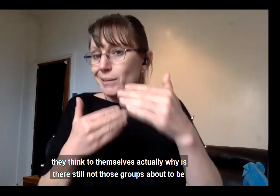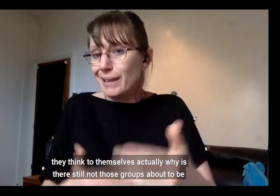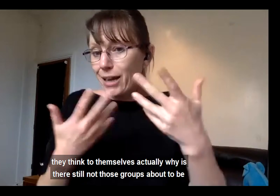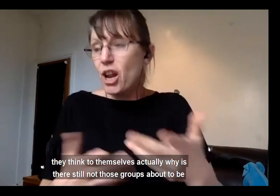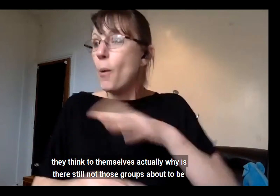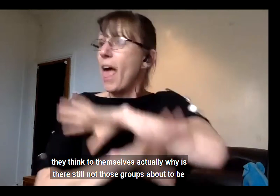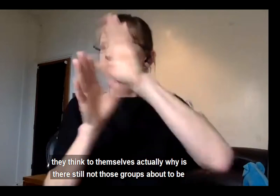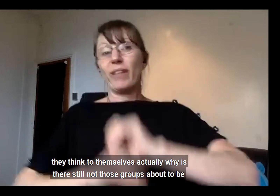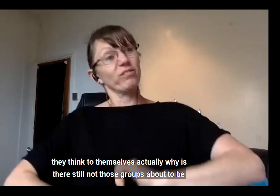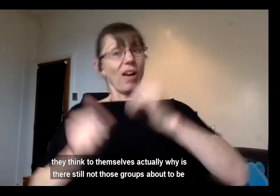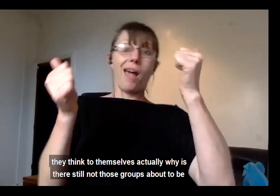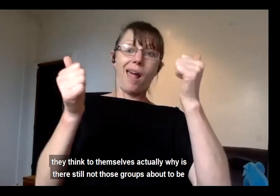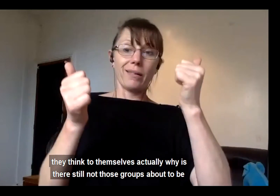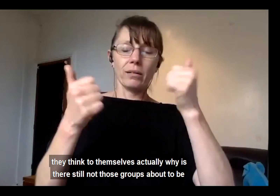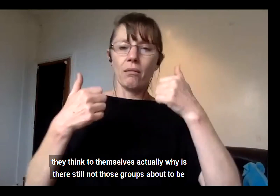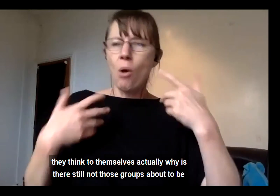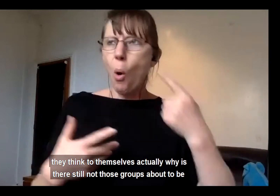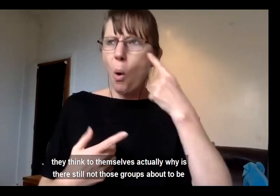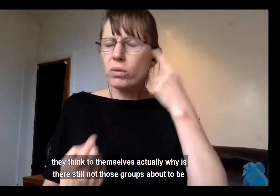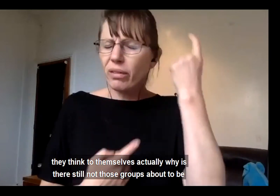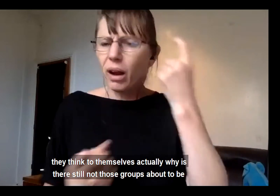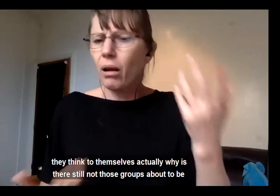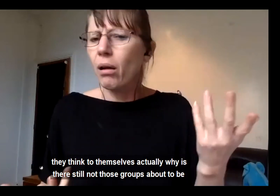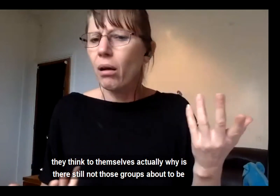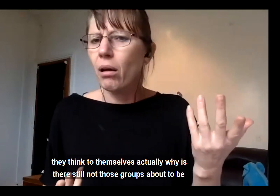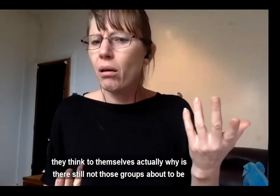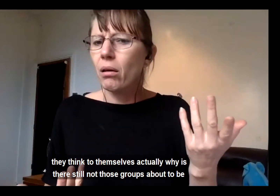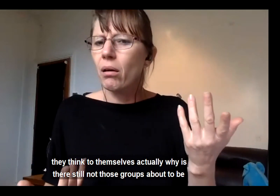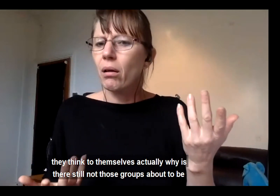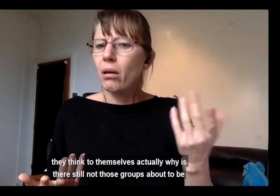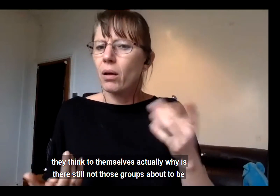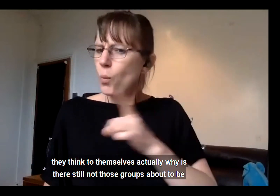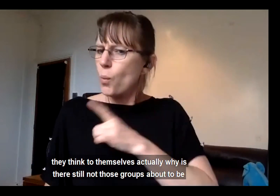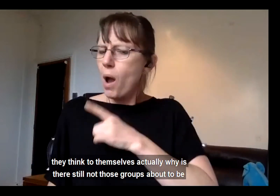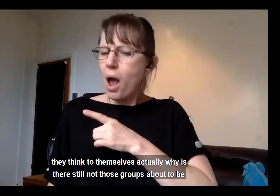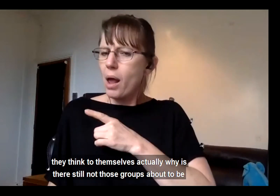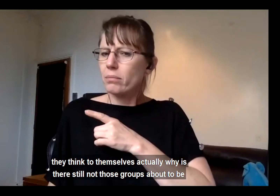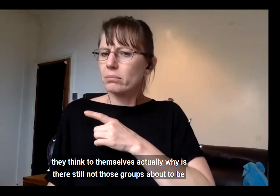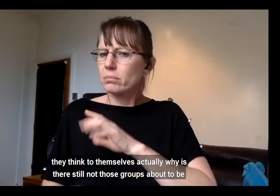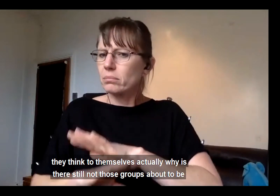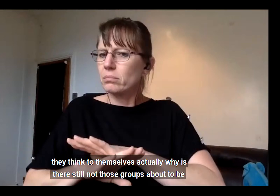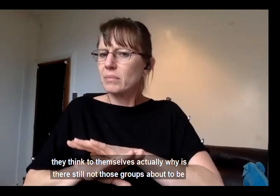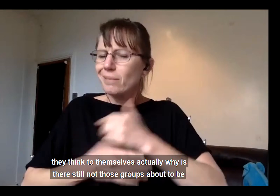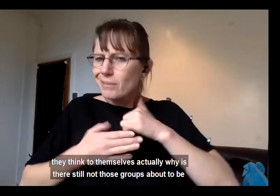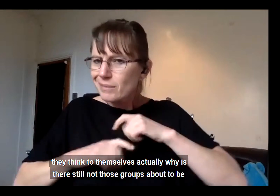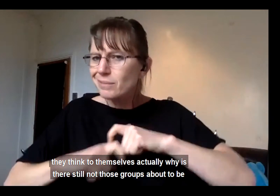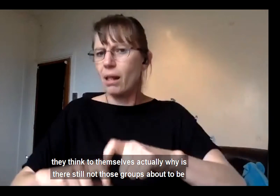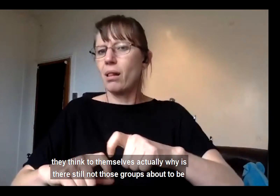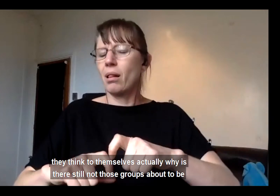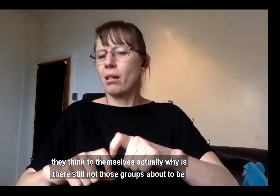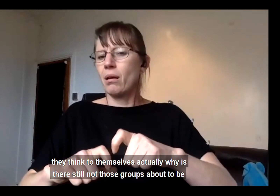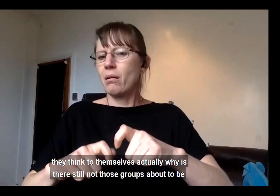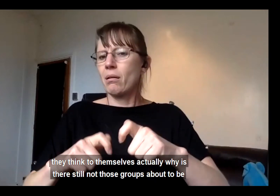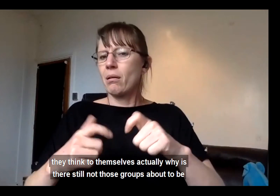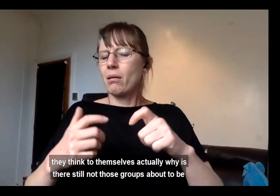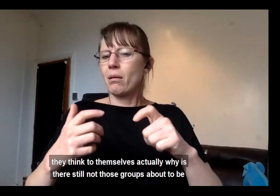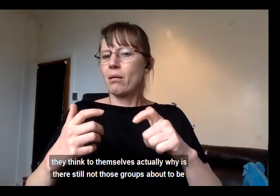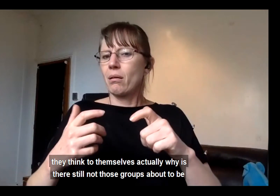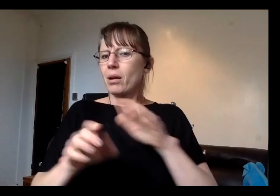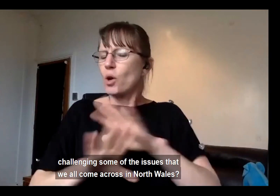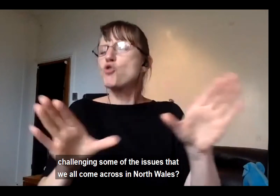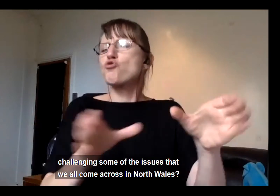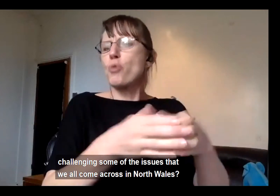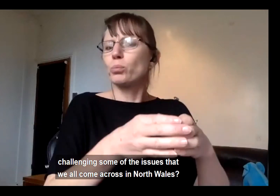fine? Or will they kind of think to themselves, actually, why is there still not those